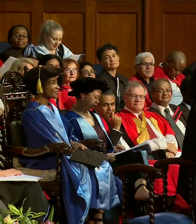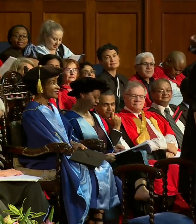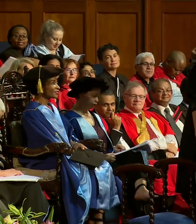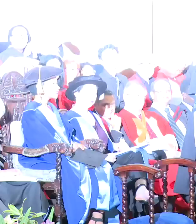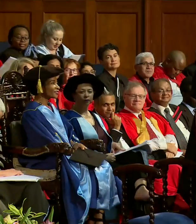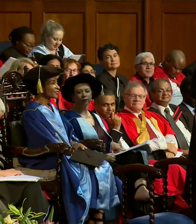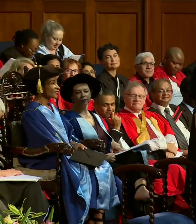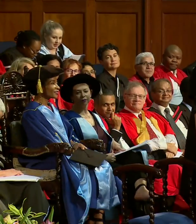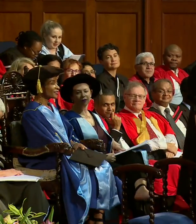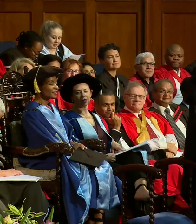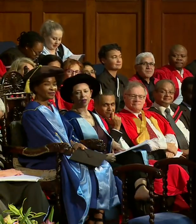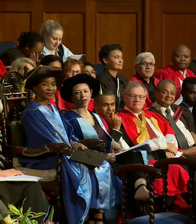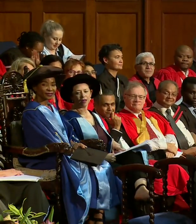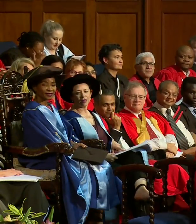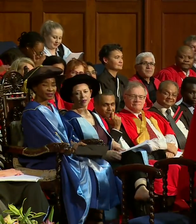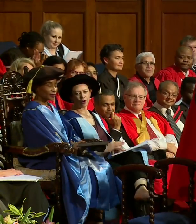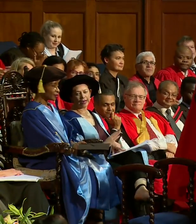Sibongi Leta Mikhalana.